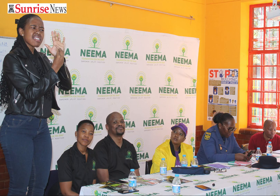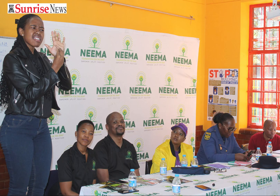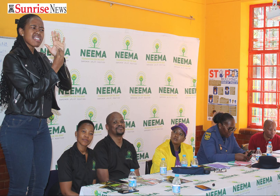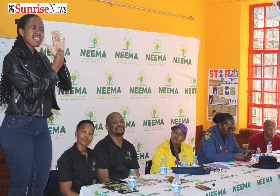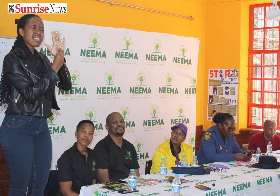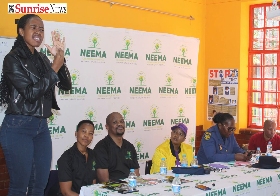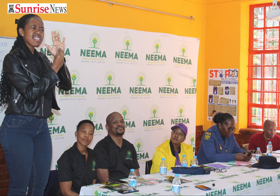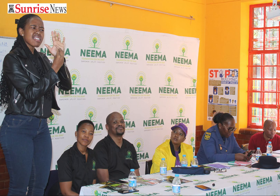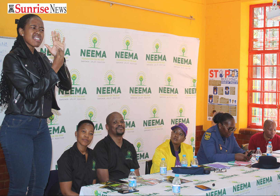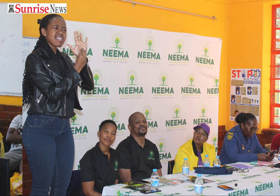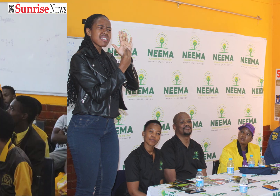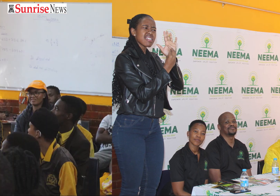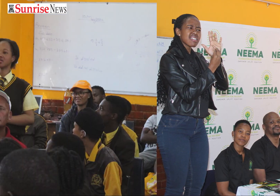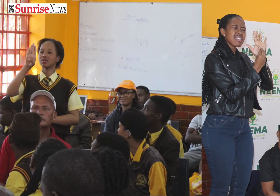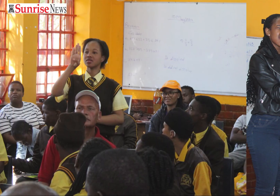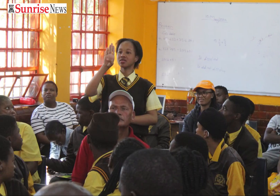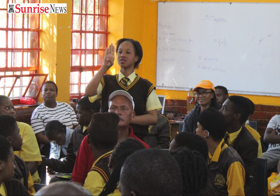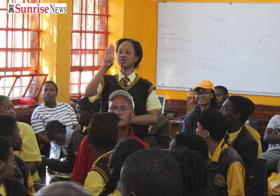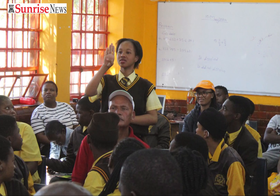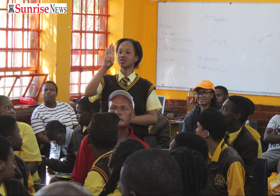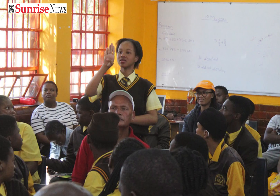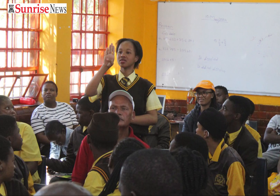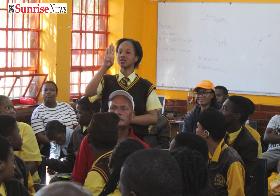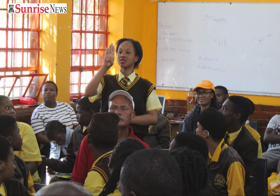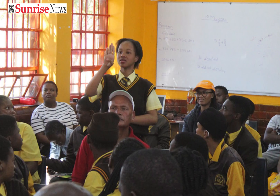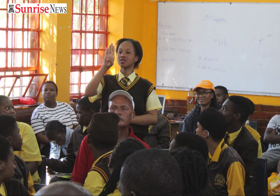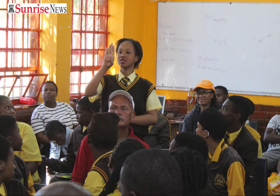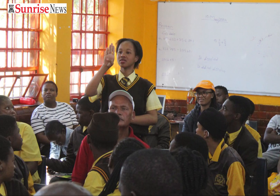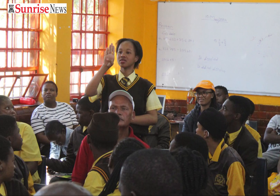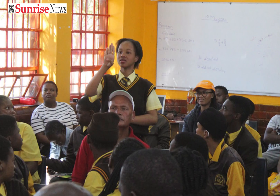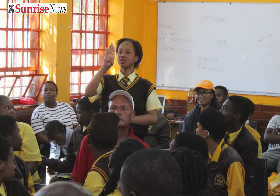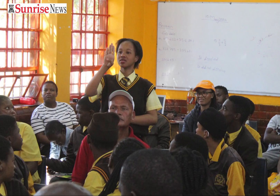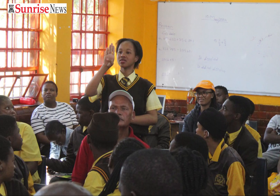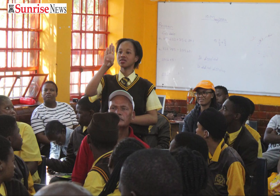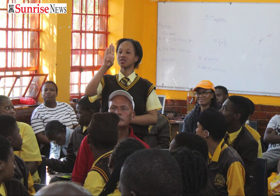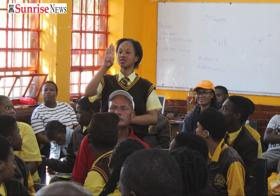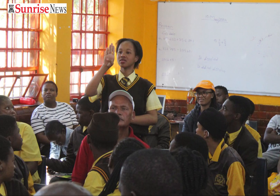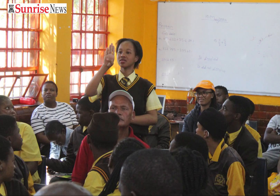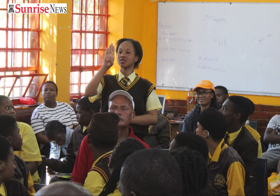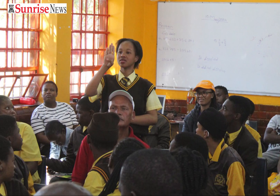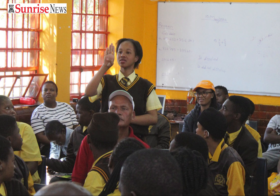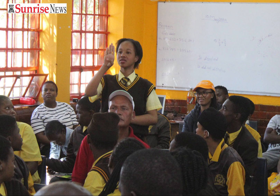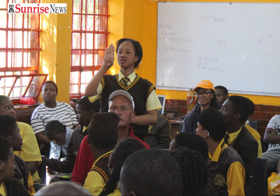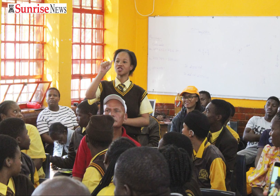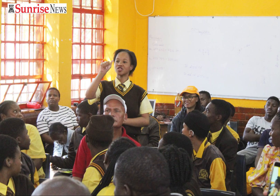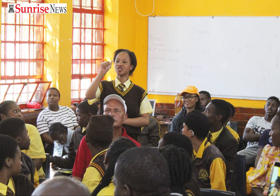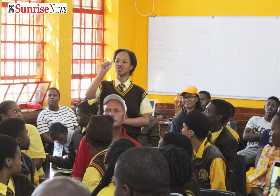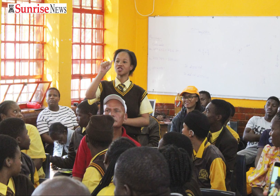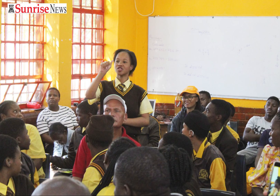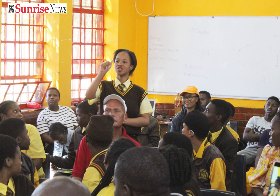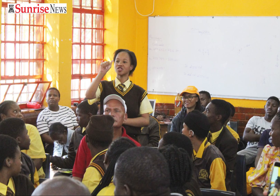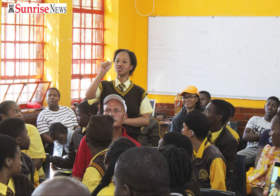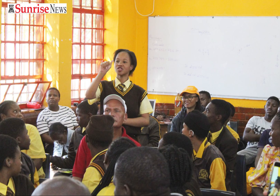bullying. And also understand that majority of deaf people come from hearing parents. That's the way God is done. Have that conversation